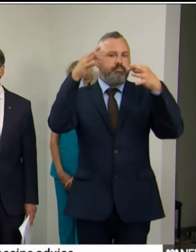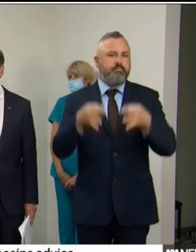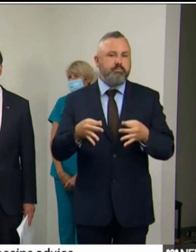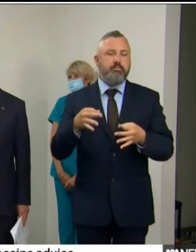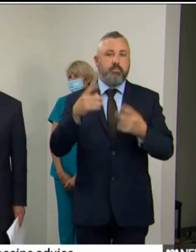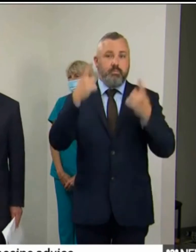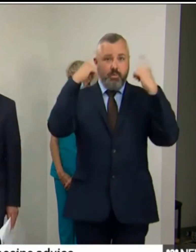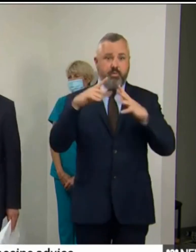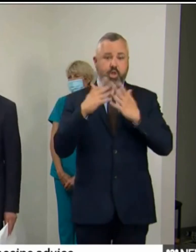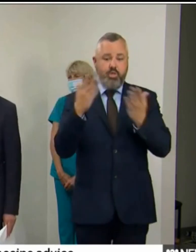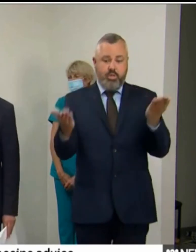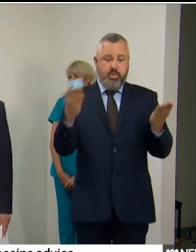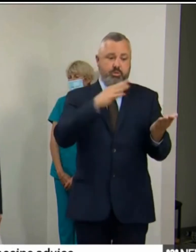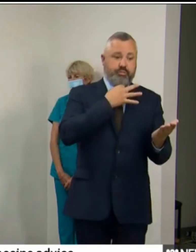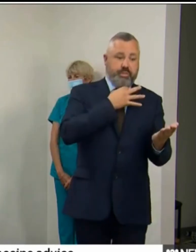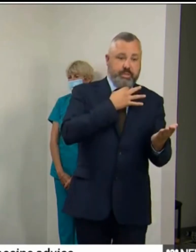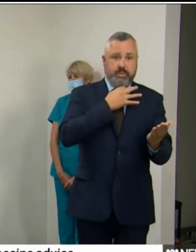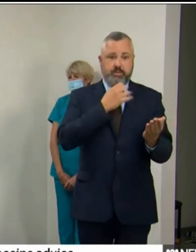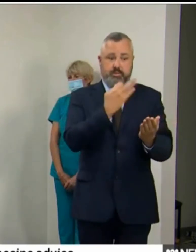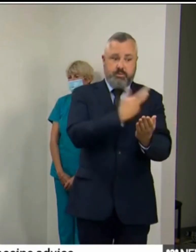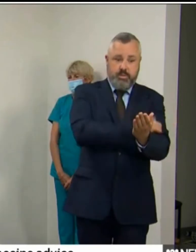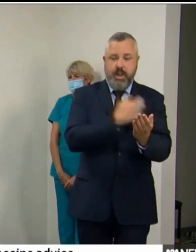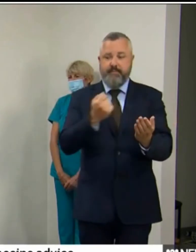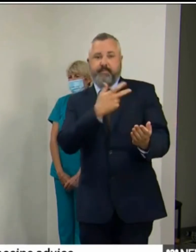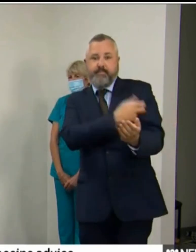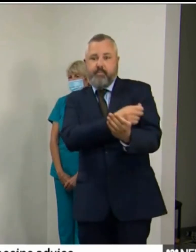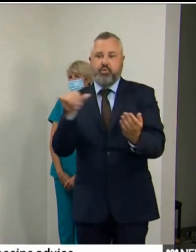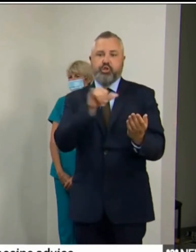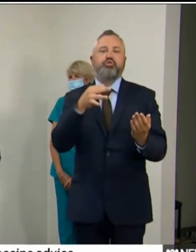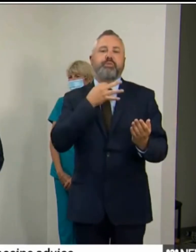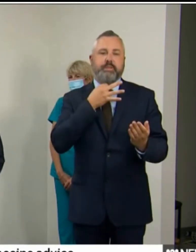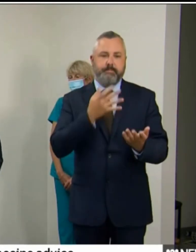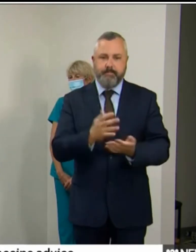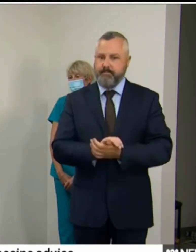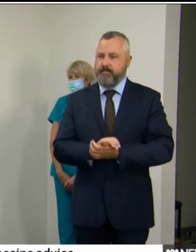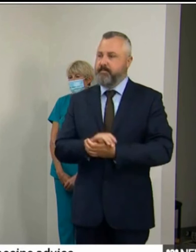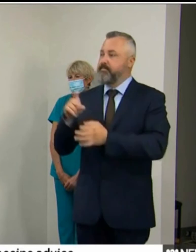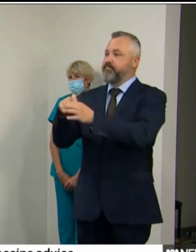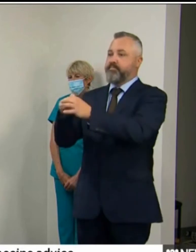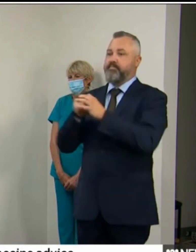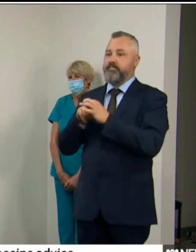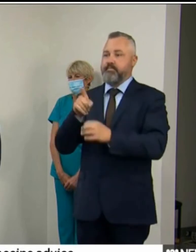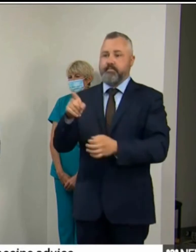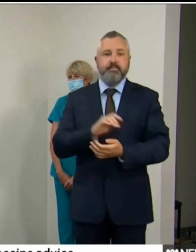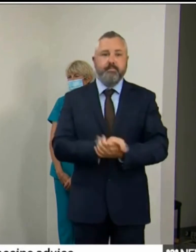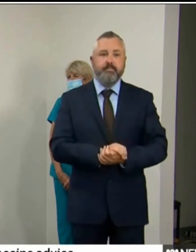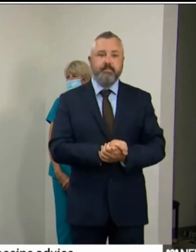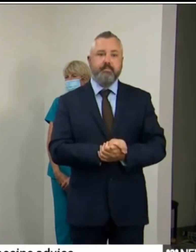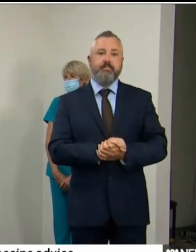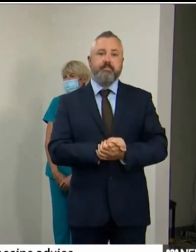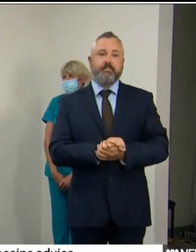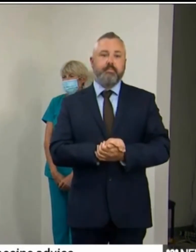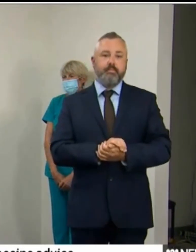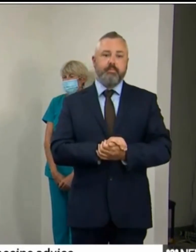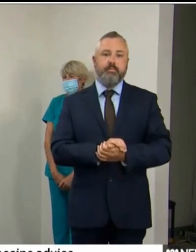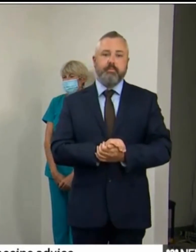the benefits. Great. Thanks, Minister. Now I'll start with those in the room. Minister, obviously with social media, the anti-vax conspiracy theories are